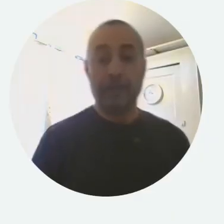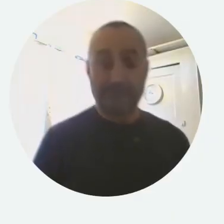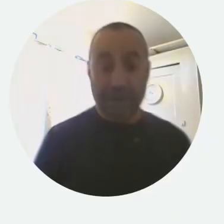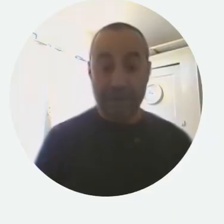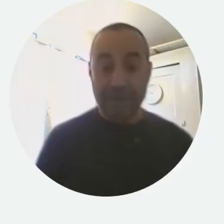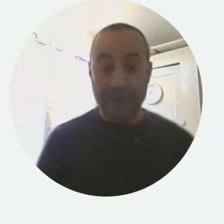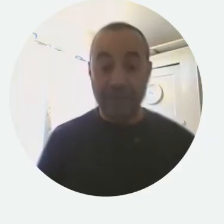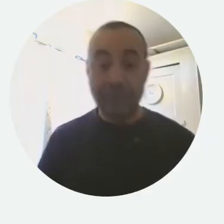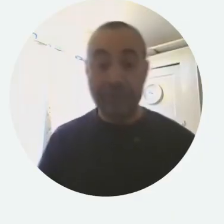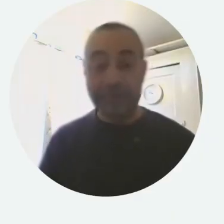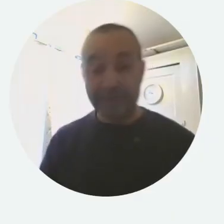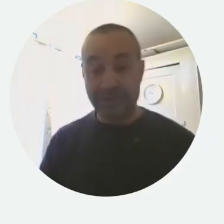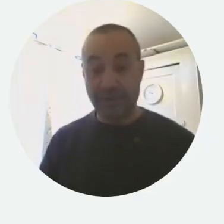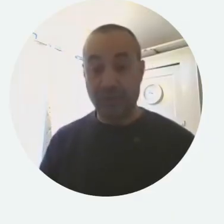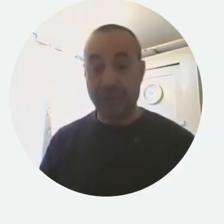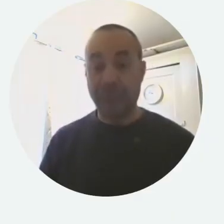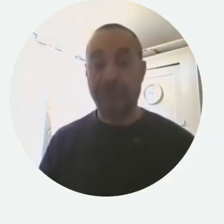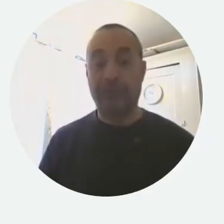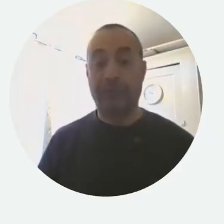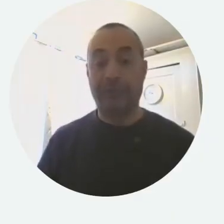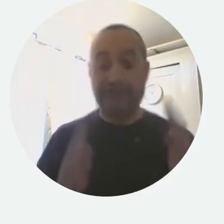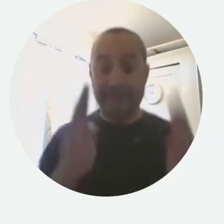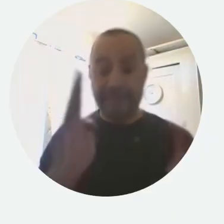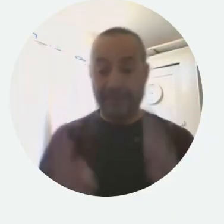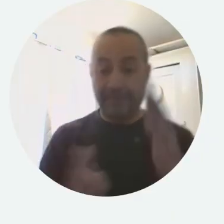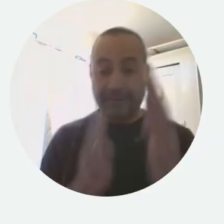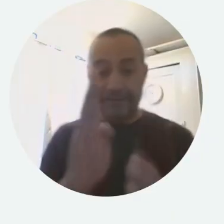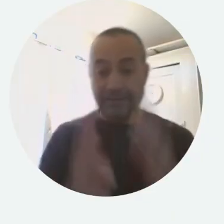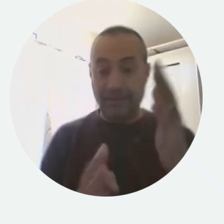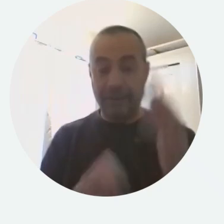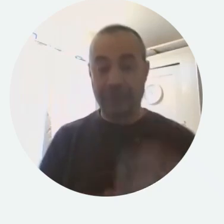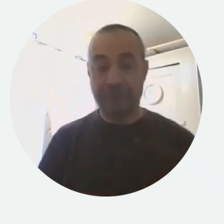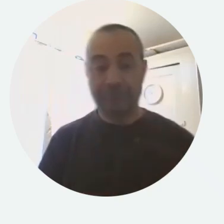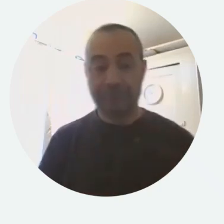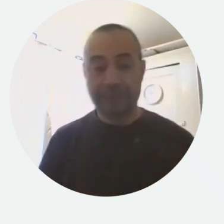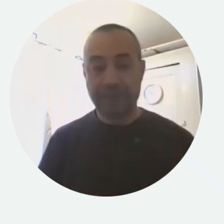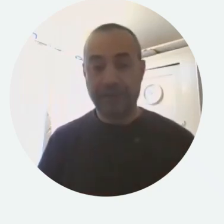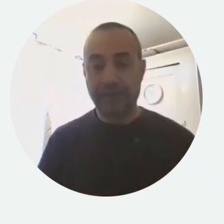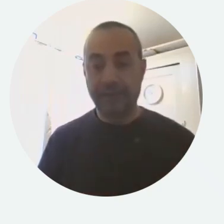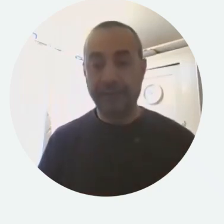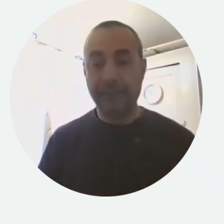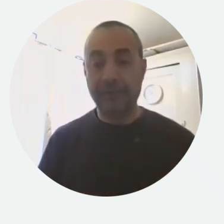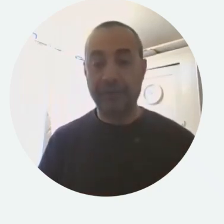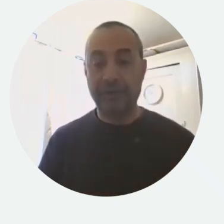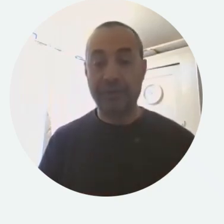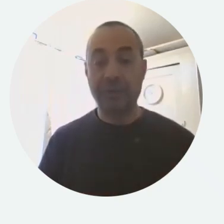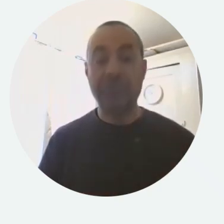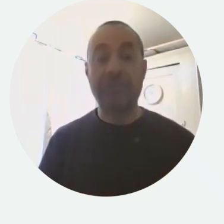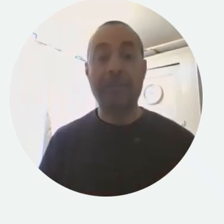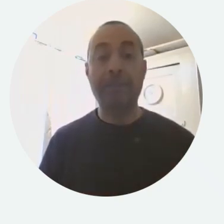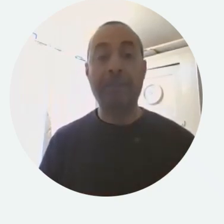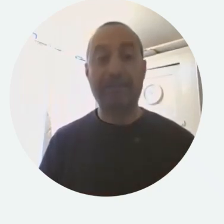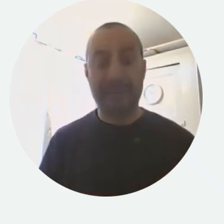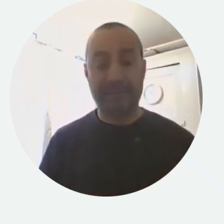Now it's time to learn about Makaton, which is a form of sign language. Let's look into some basic